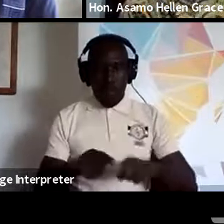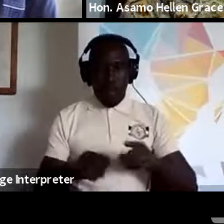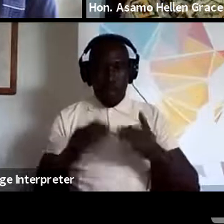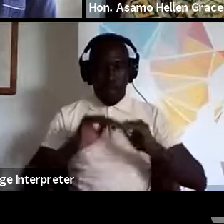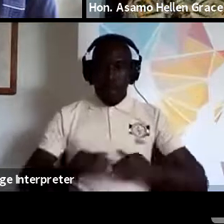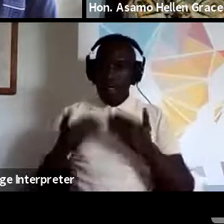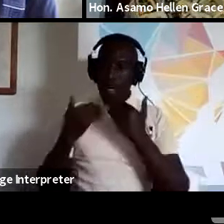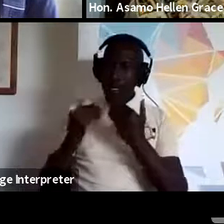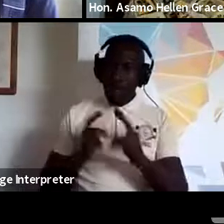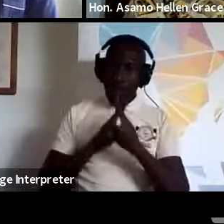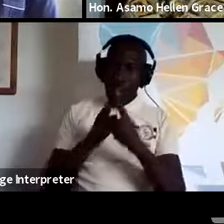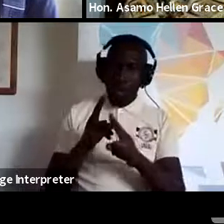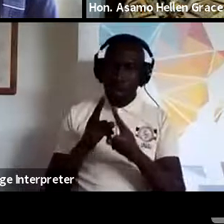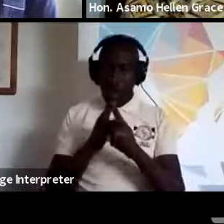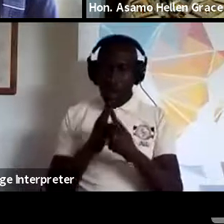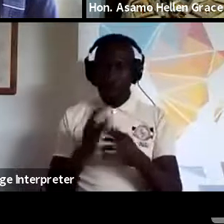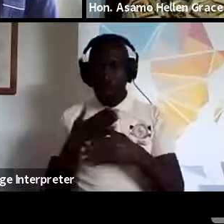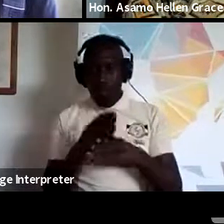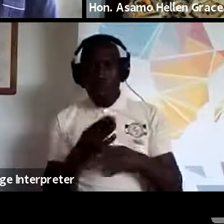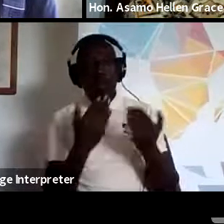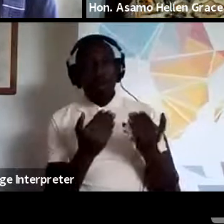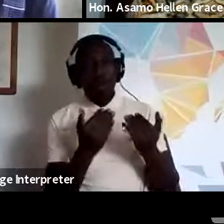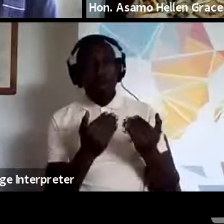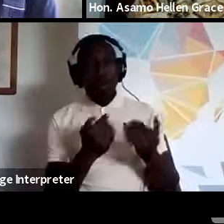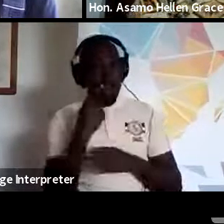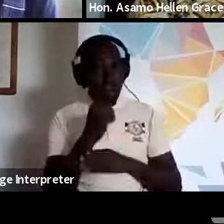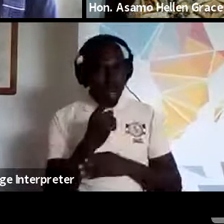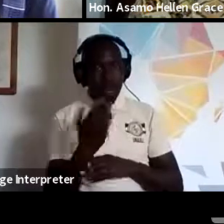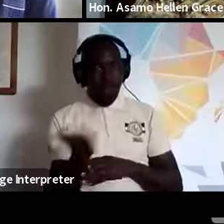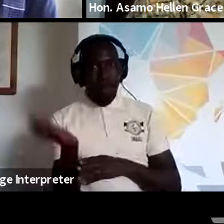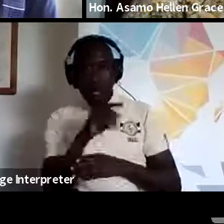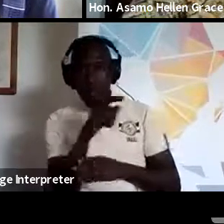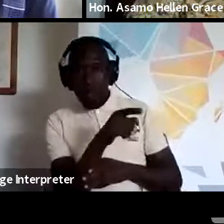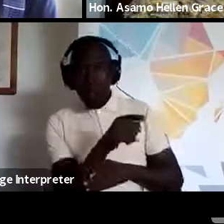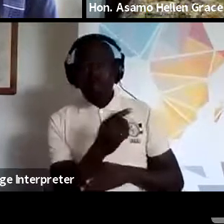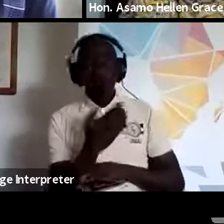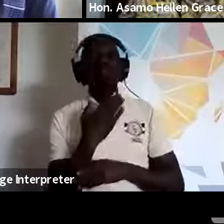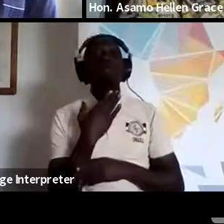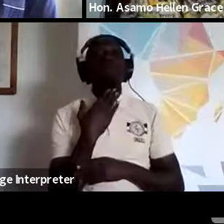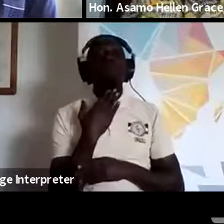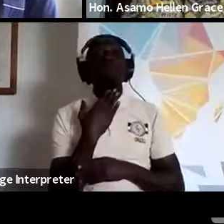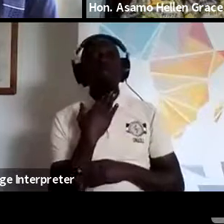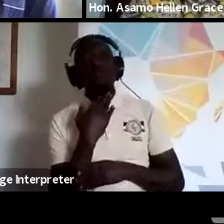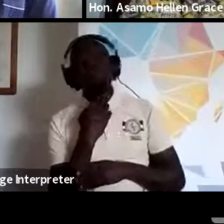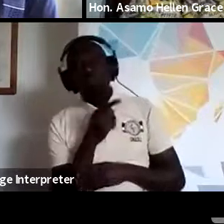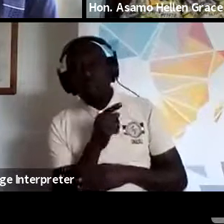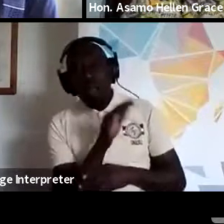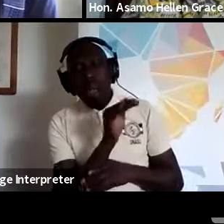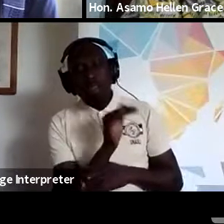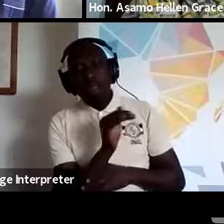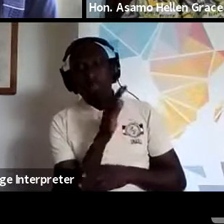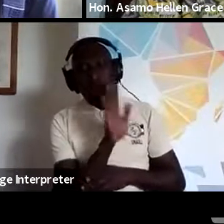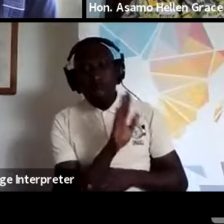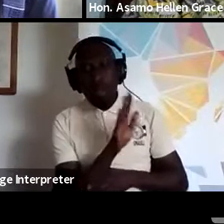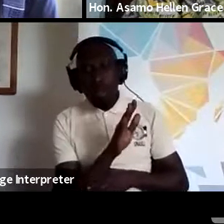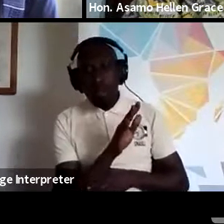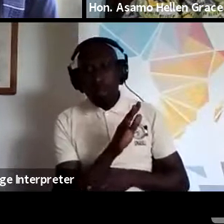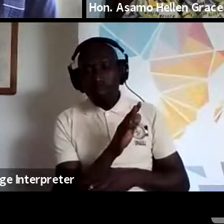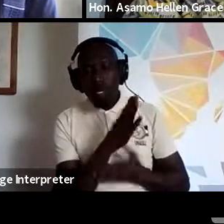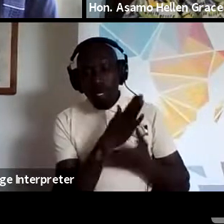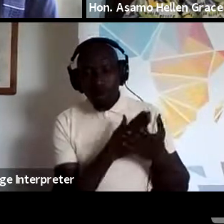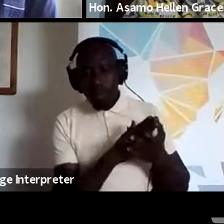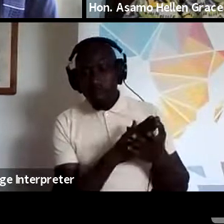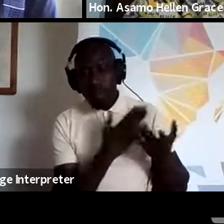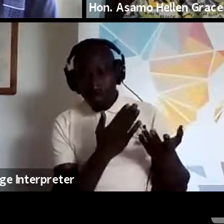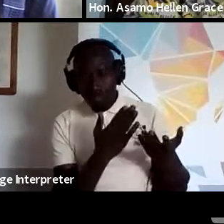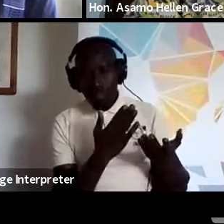Thank you very much, Madam Minister. I see your back. You shall ask you for your parting shots. I know you didn't